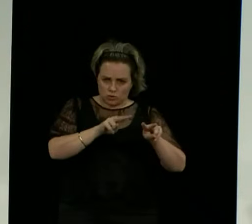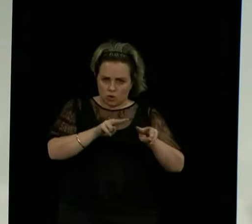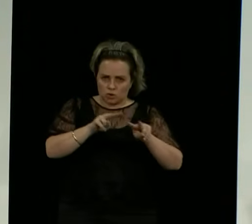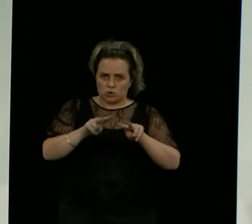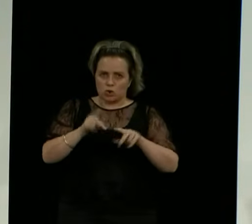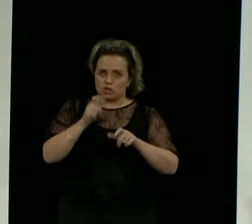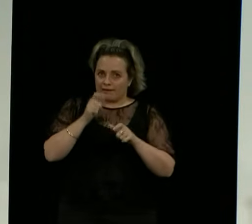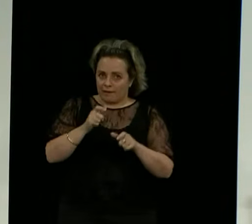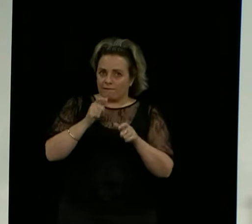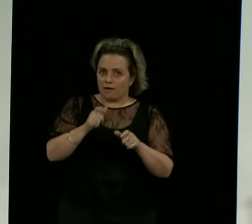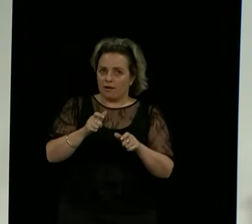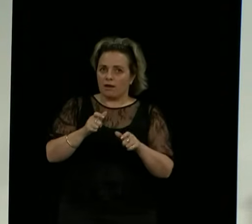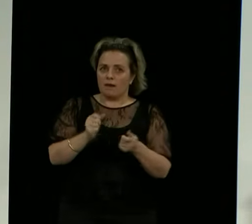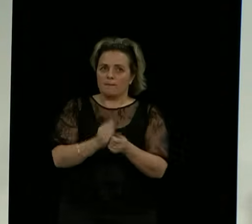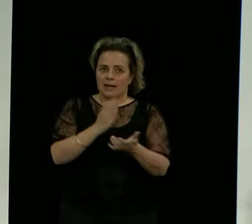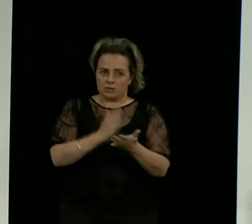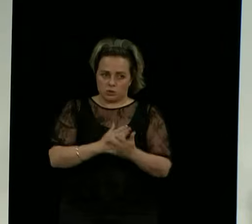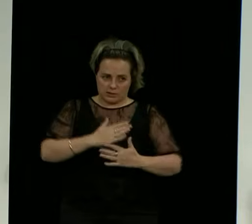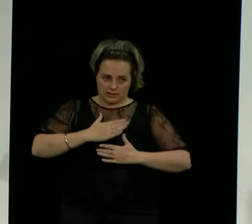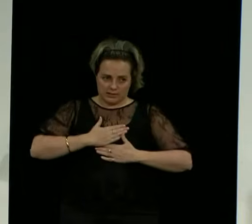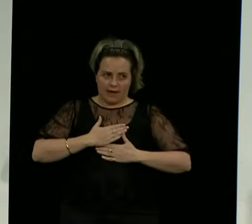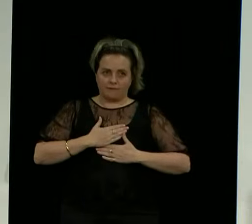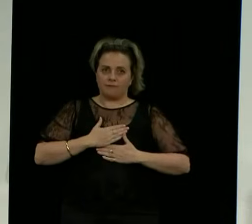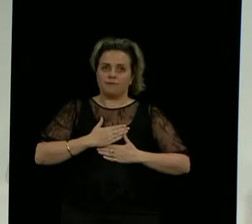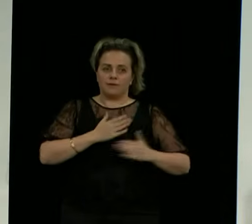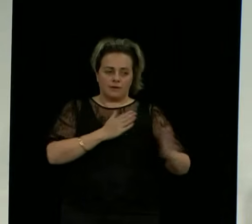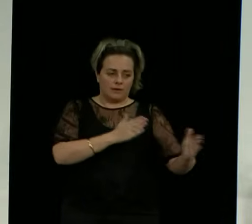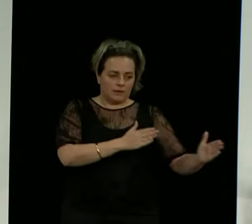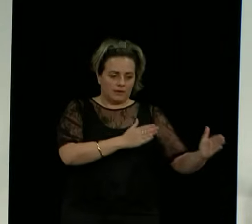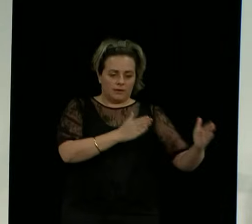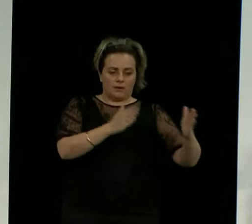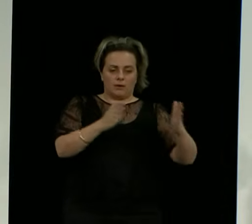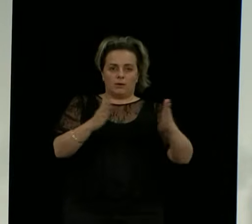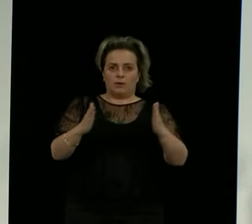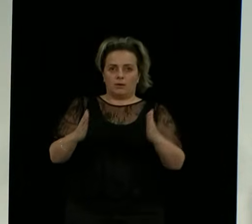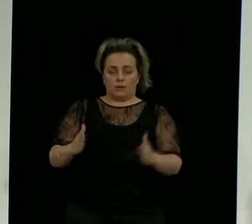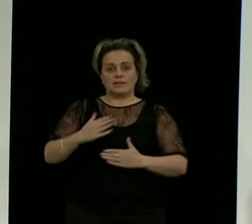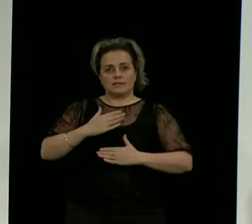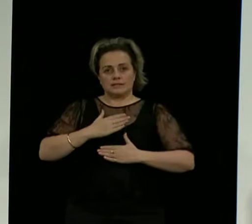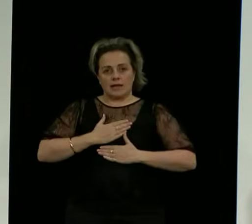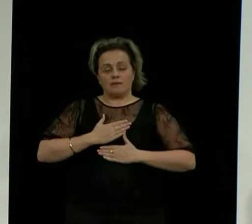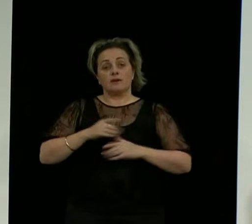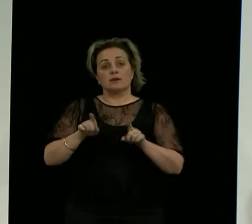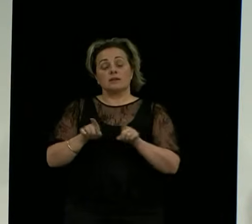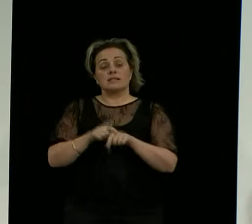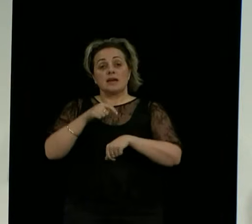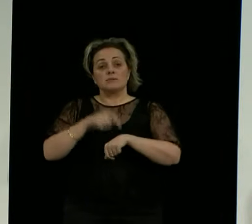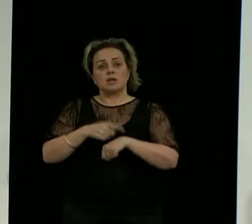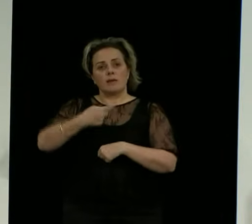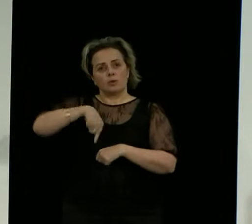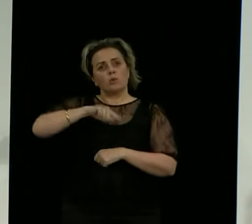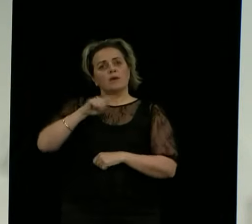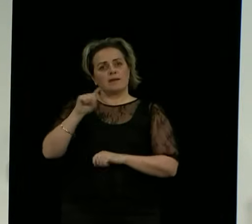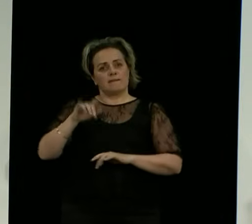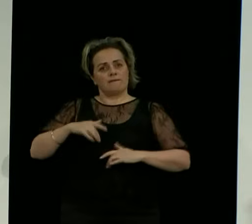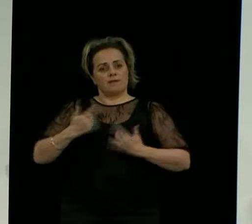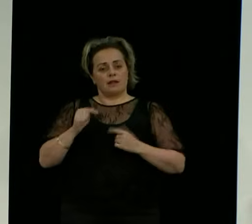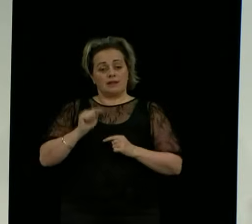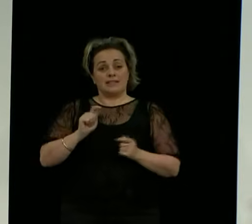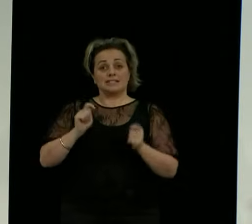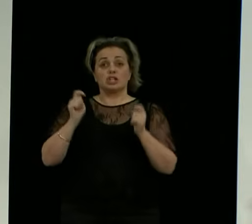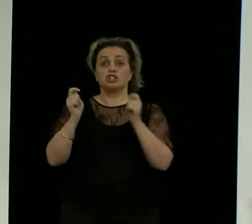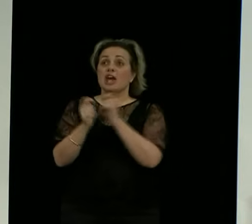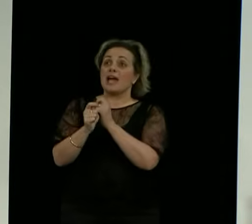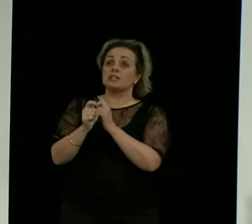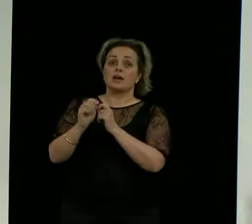to give us confidence as we move. At the same time, we believe these changes will make a material difference to Aucklanders'